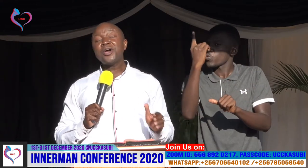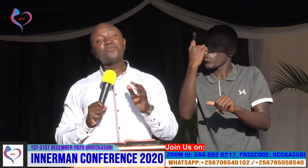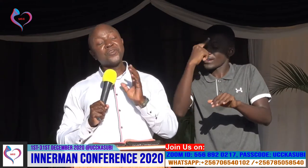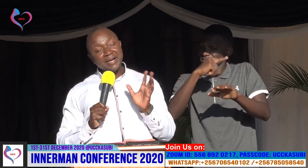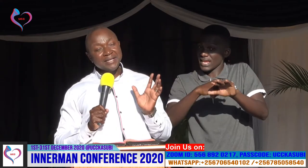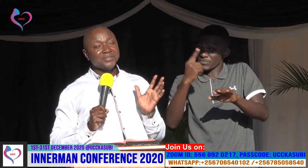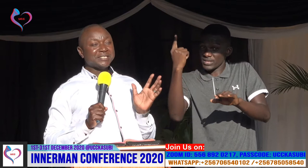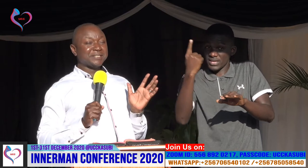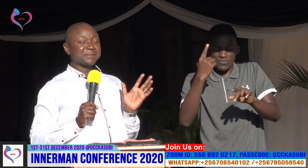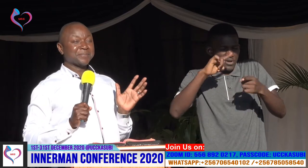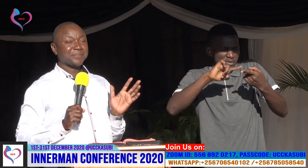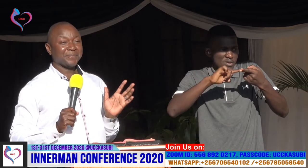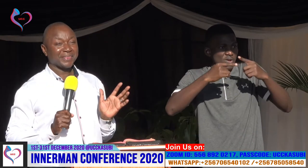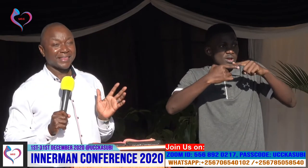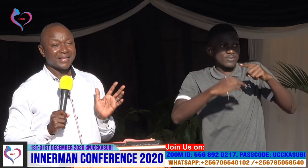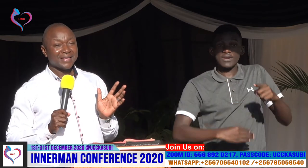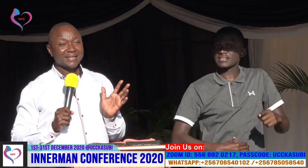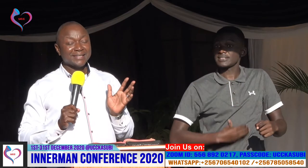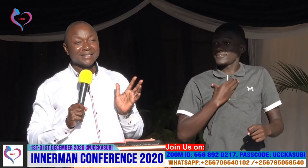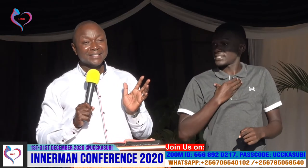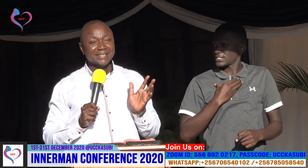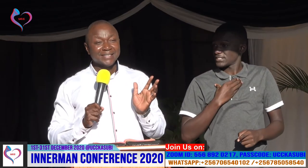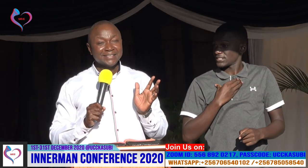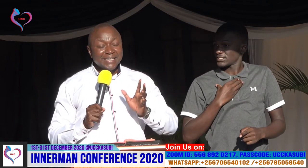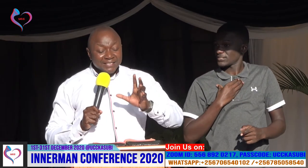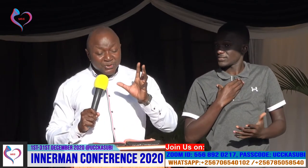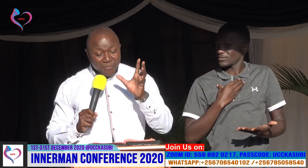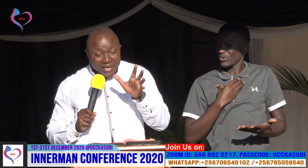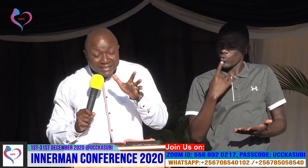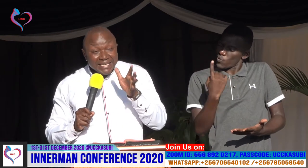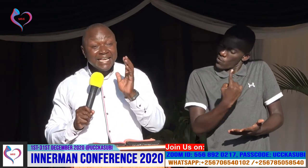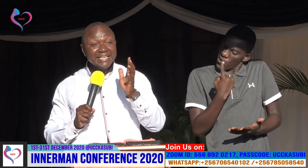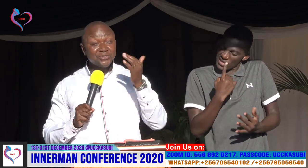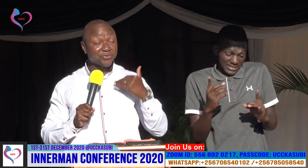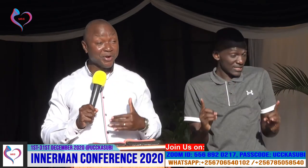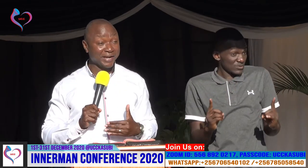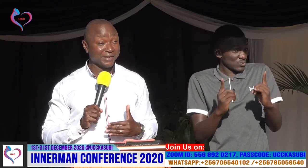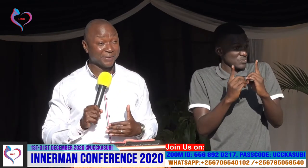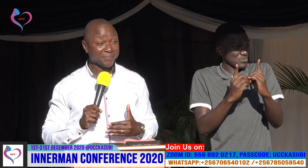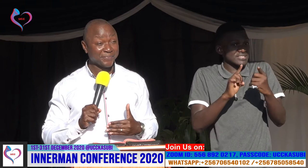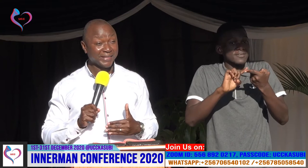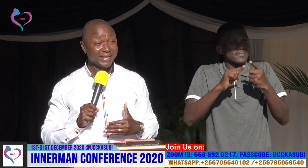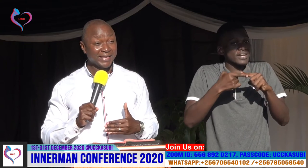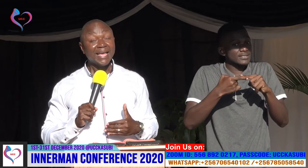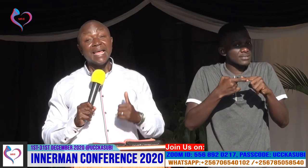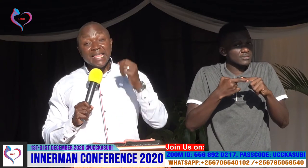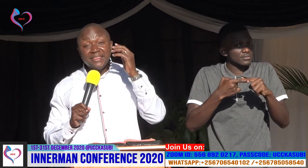came for a friendly visit. Oh, nakulumia yaziyeria zokuchara. Just to meet his friend.